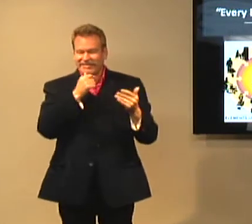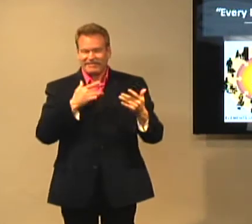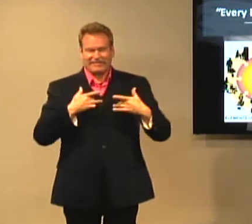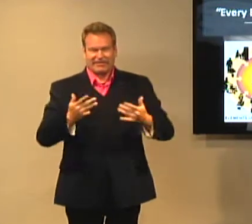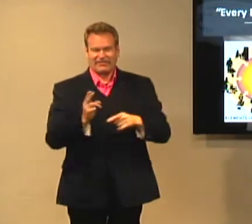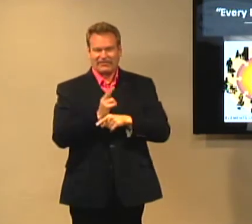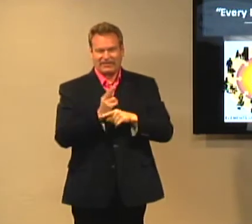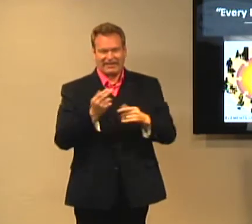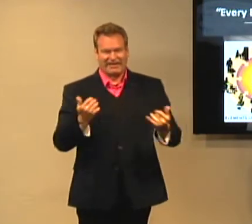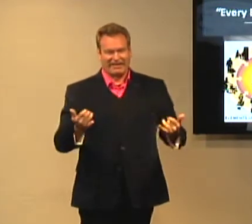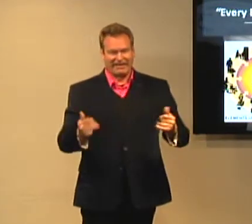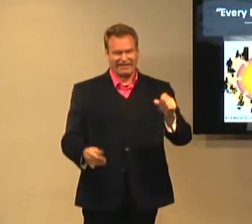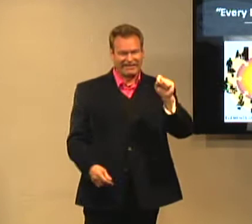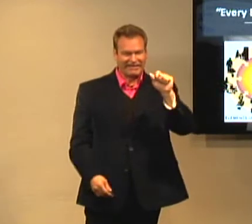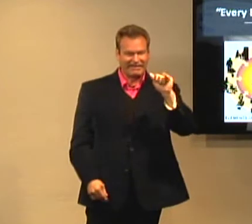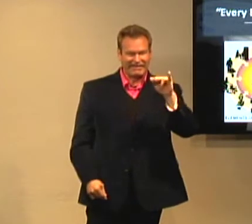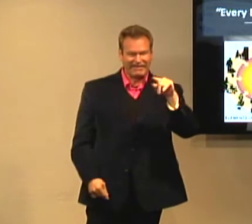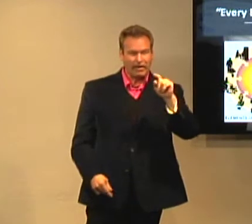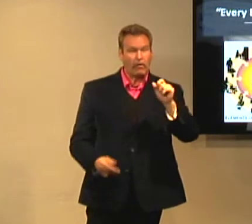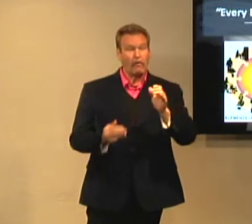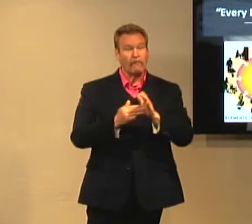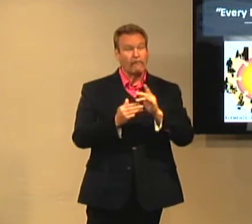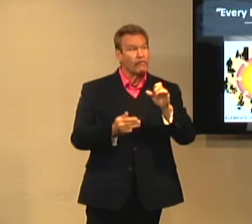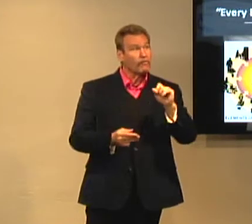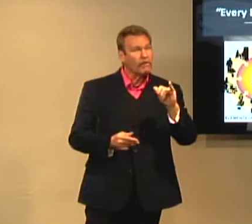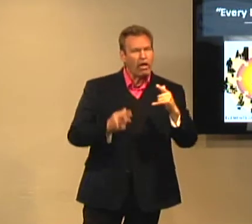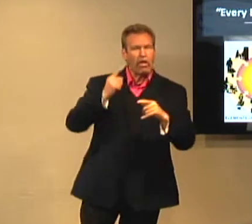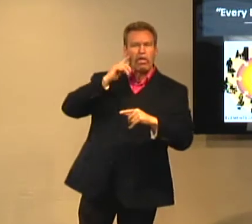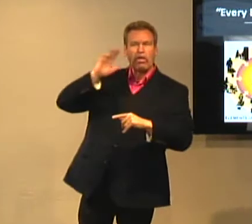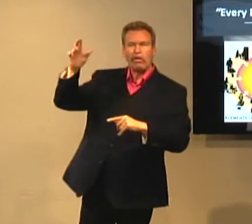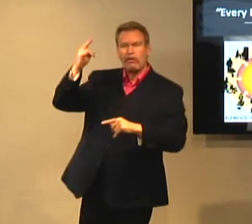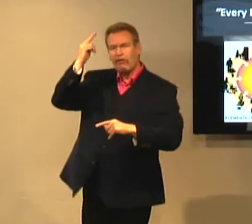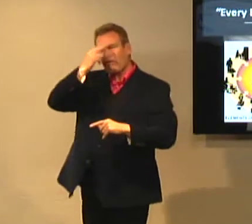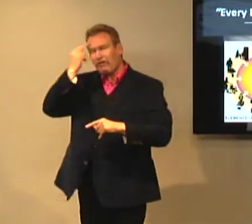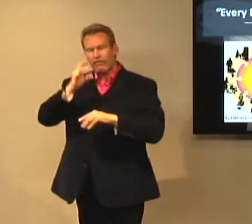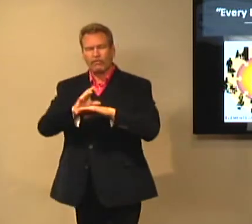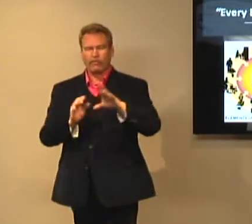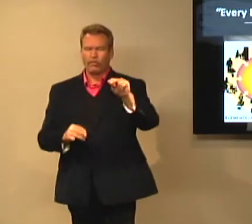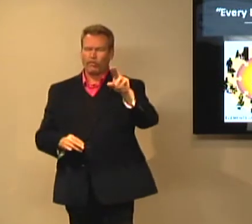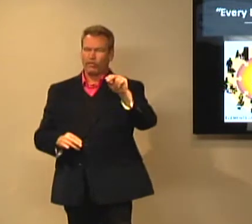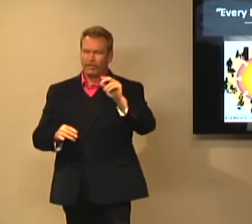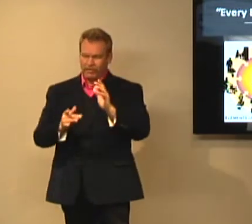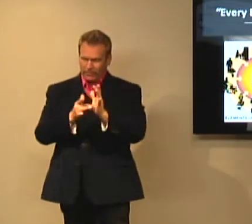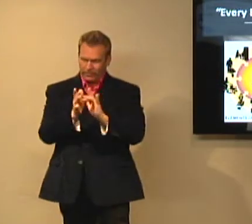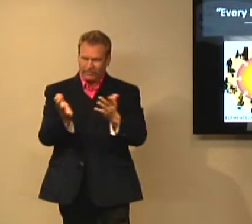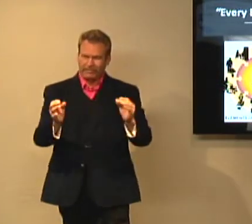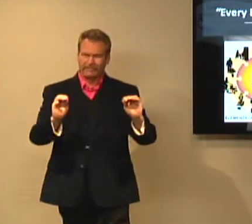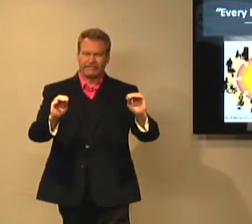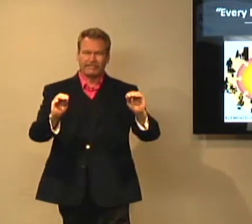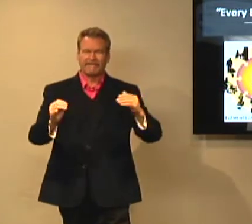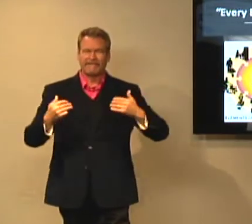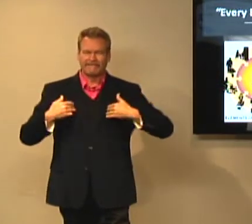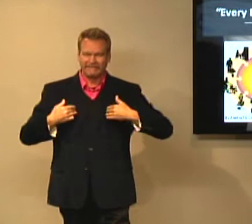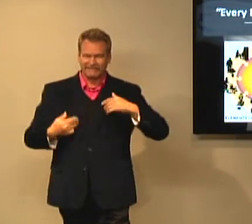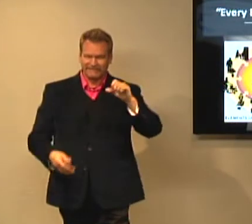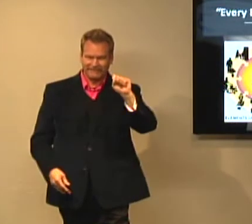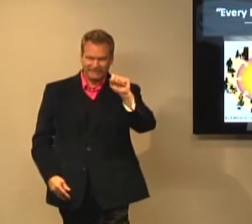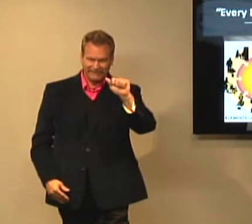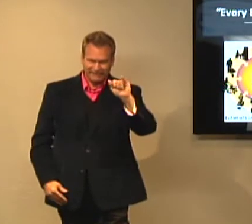Well, I think that's kind of an unusual word. We don't use that these days. The saints. I think maybe it refers to the Catholics.